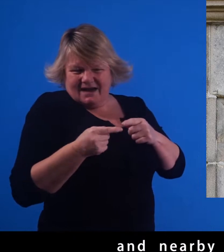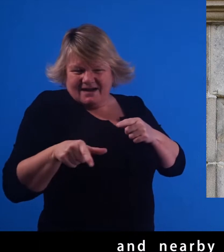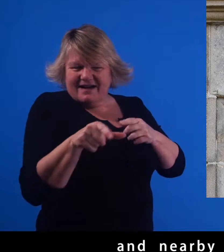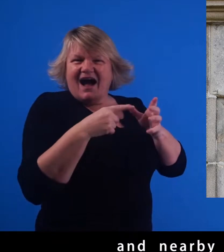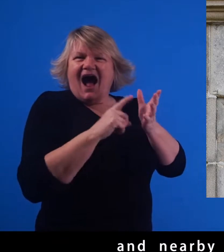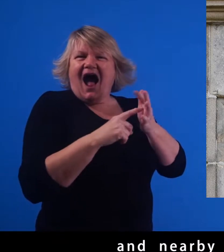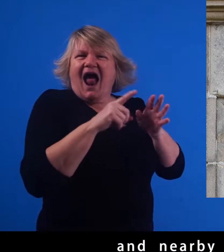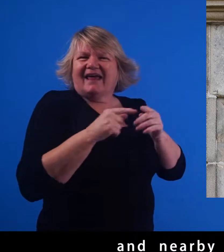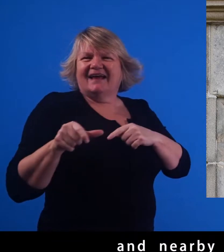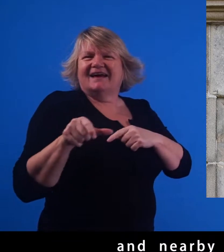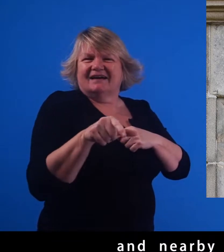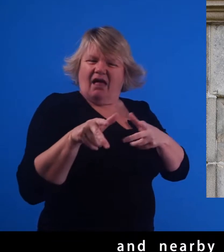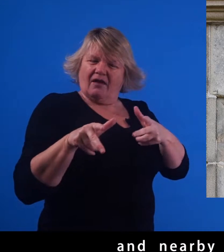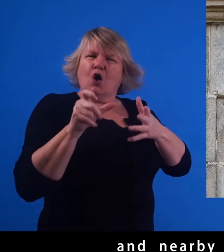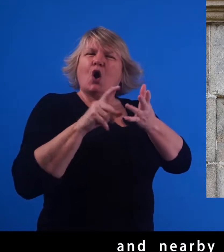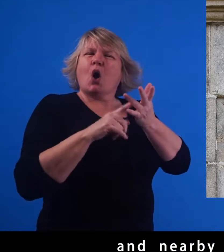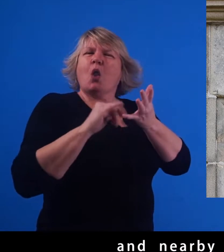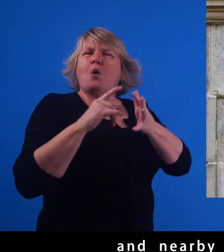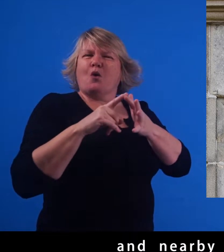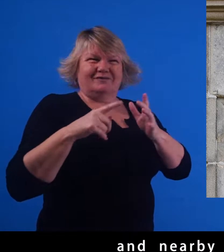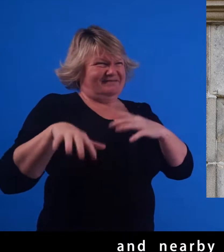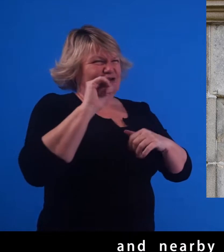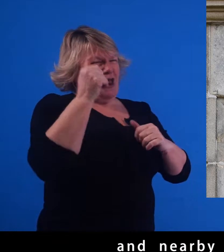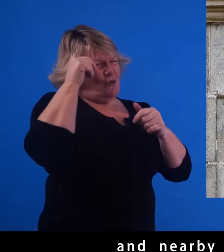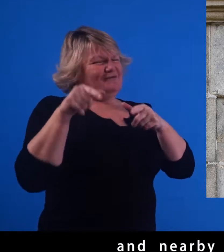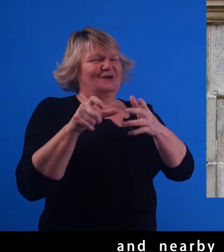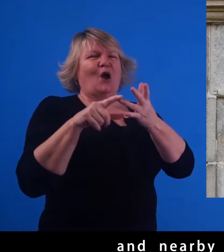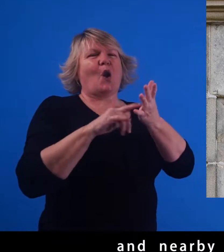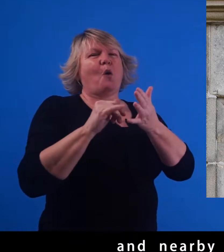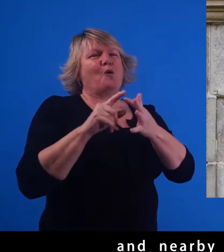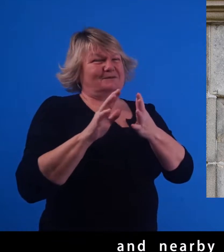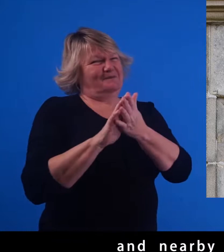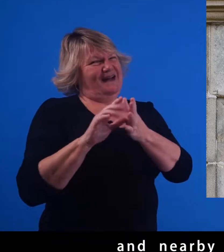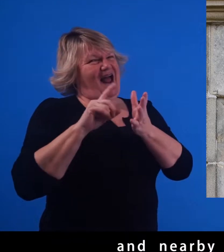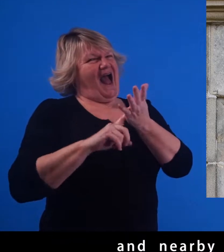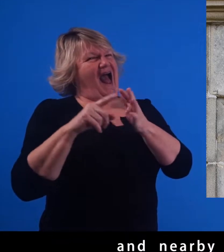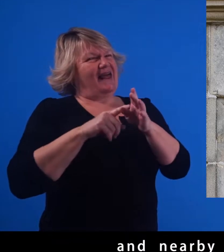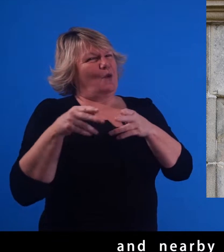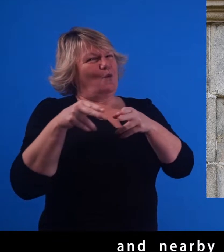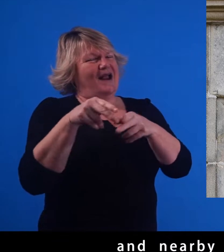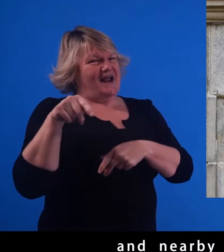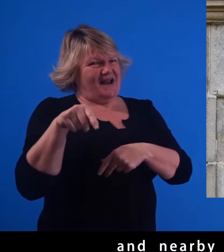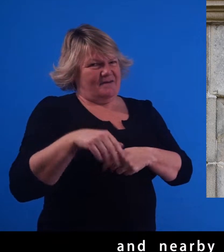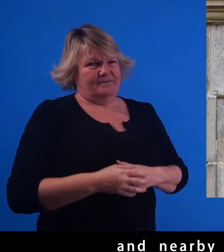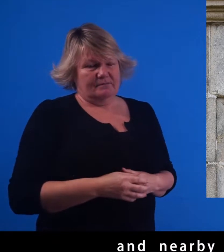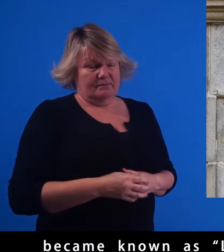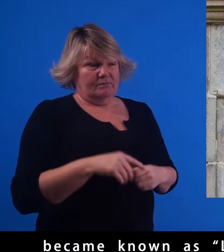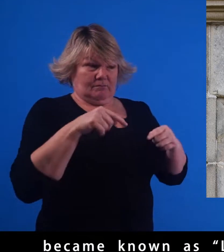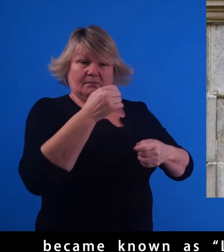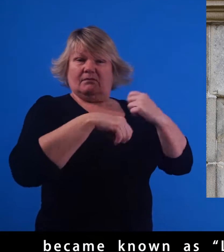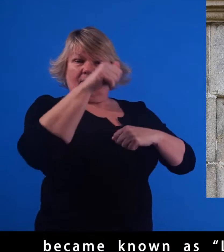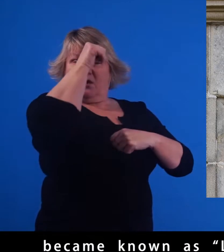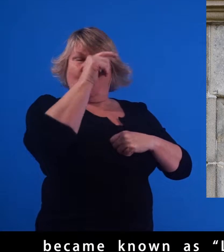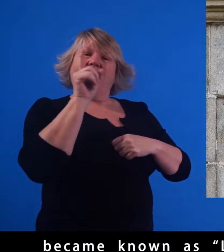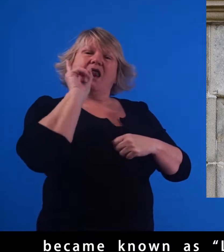the house, and nearby alleyway, or close, as it's known in Scotland,